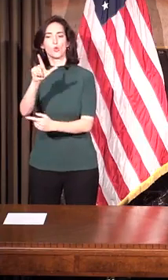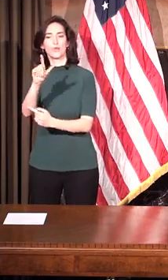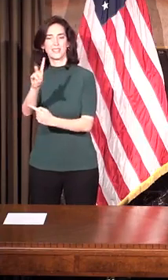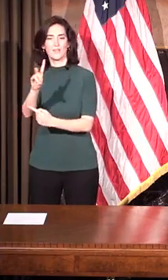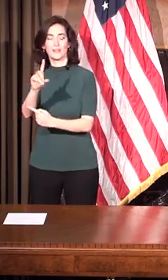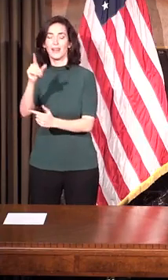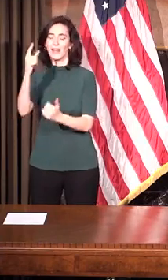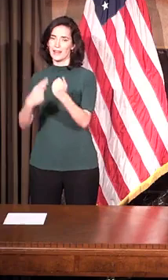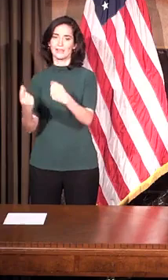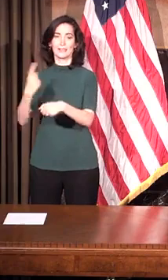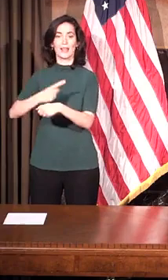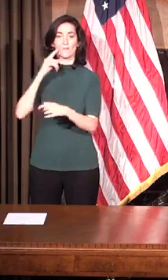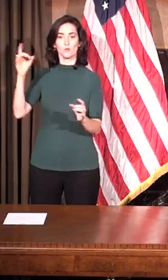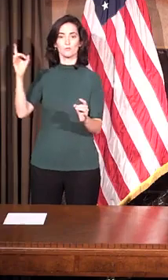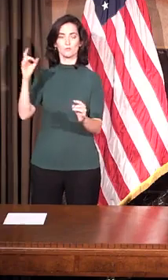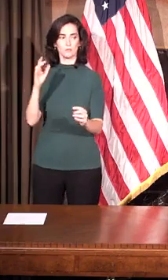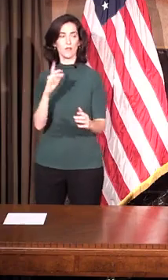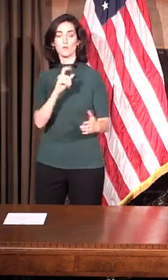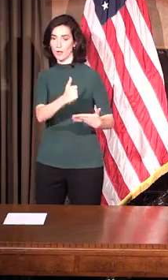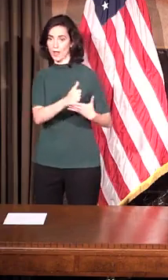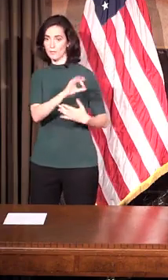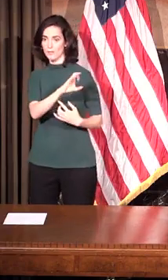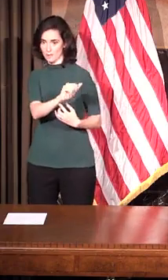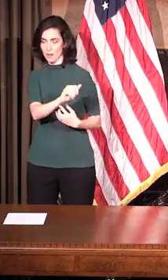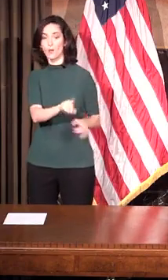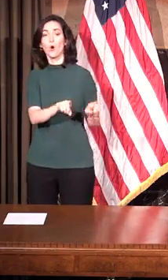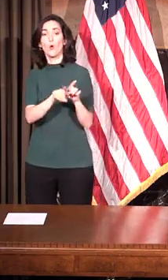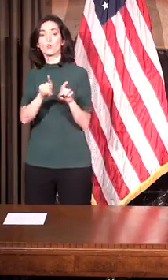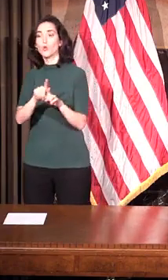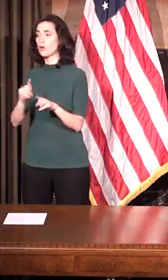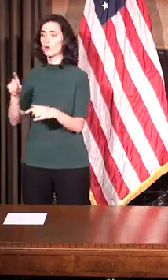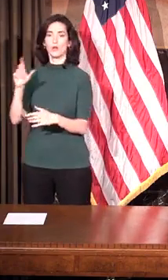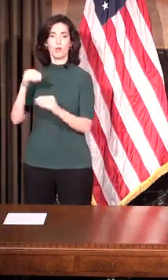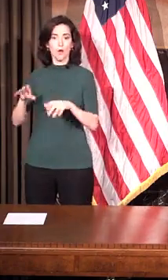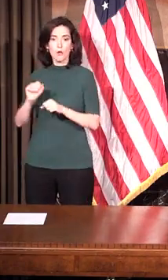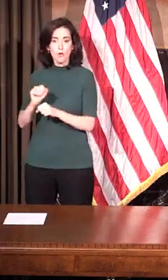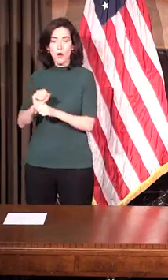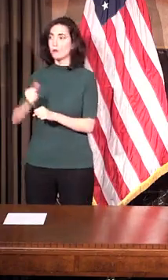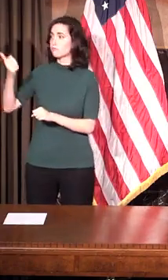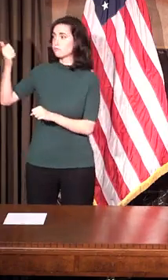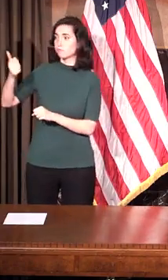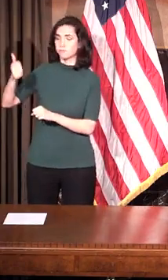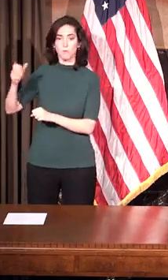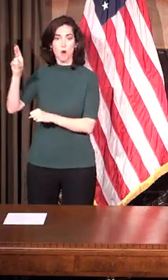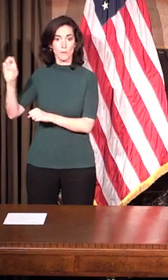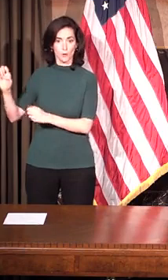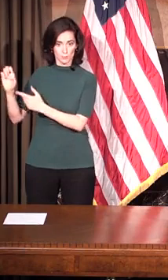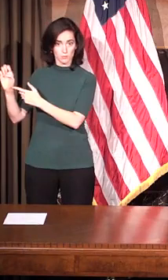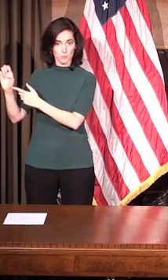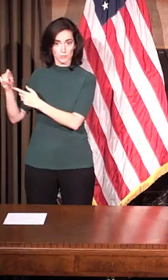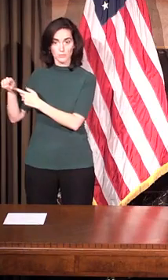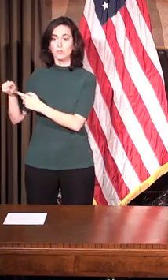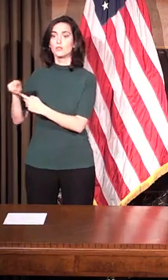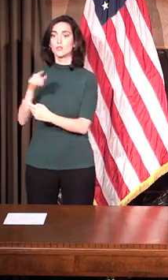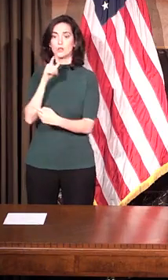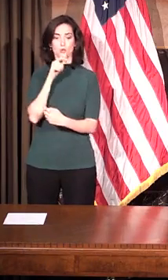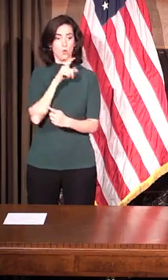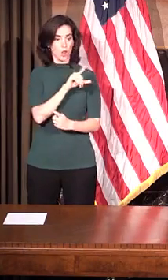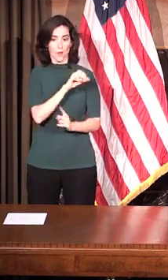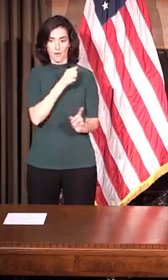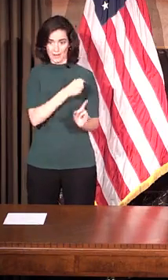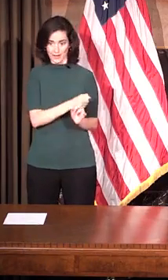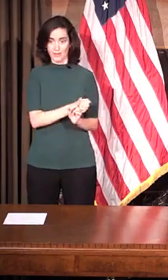The disaster unemployment assistance deadline is also approaching. Eligible individuals impacted by Hurricane Laura have until